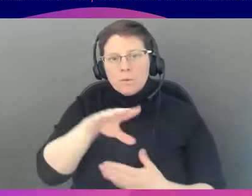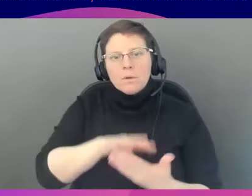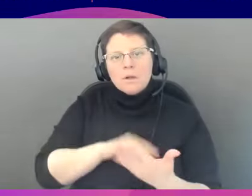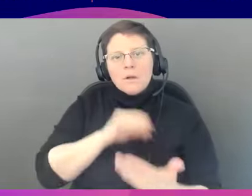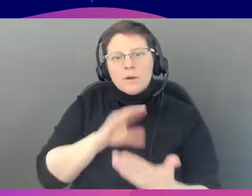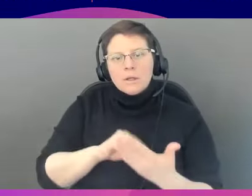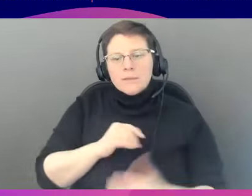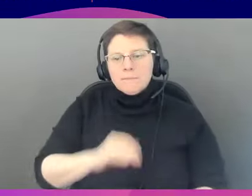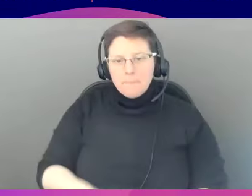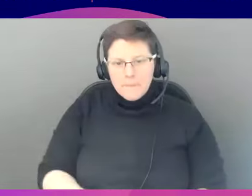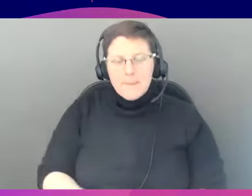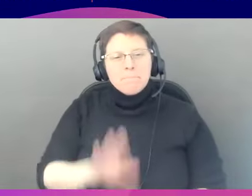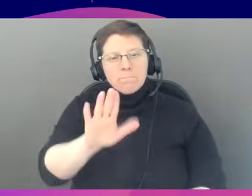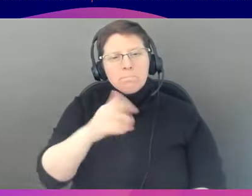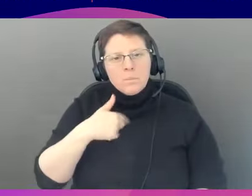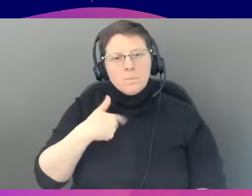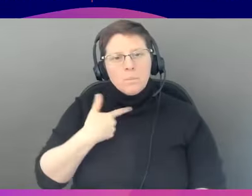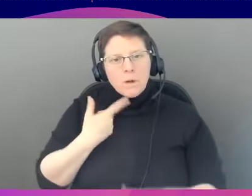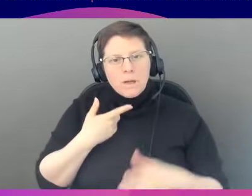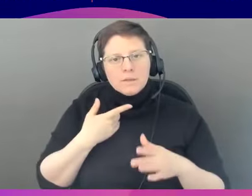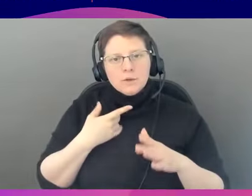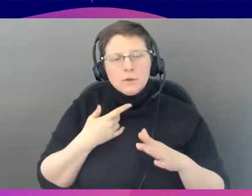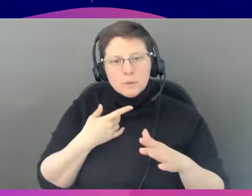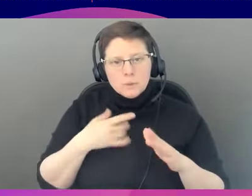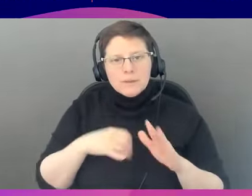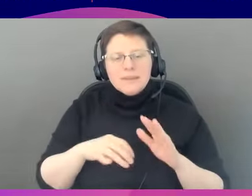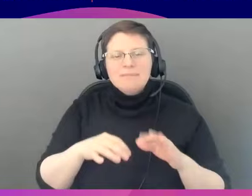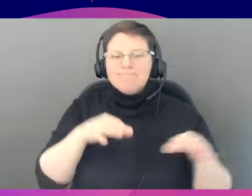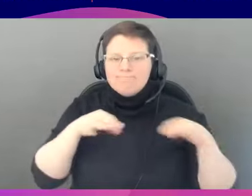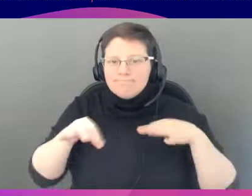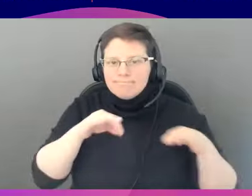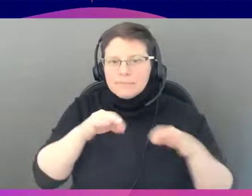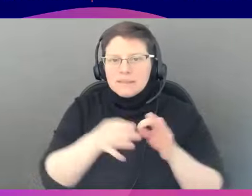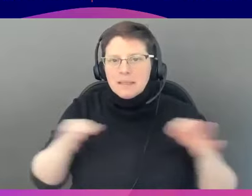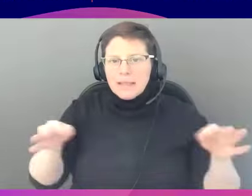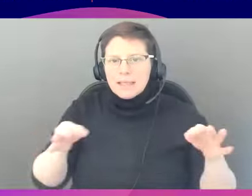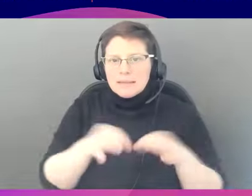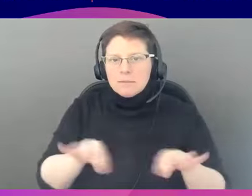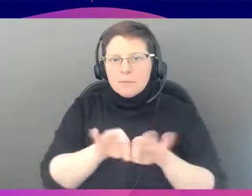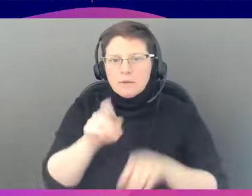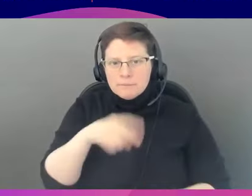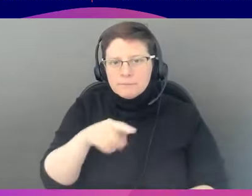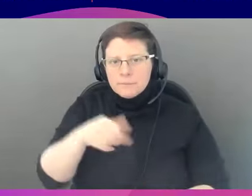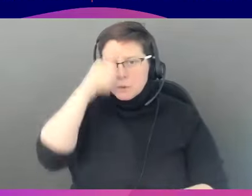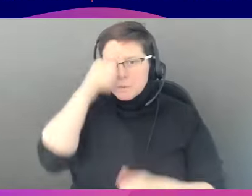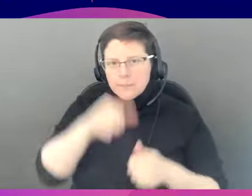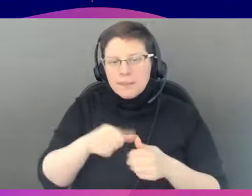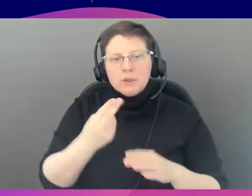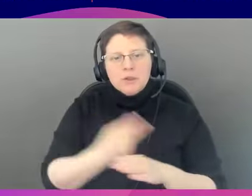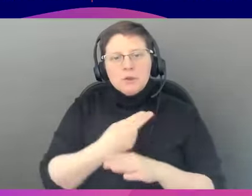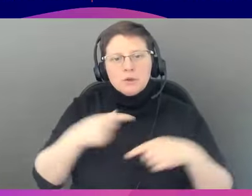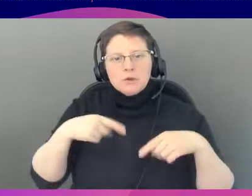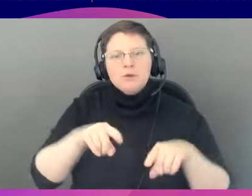review, we want to define some language that's important to remember and utilize throughout our discussions. We do know